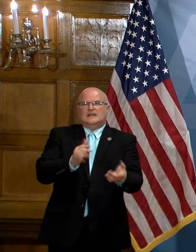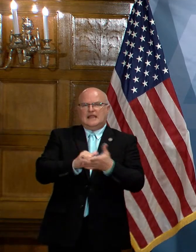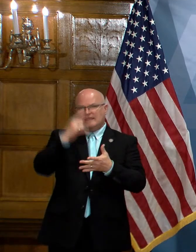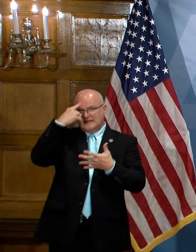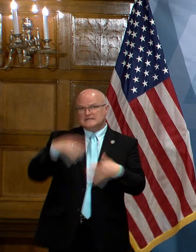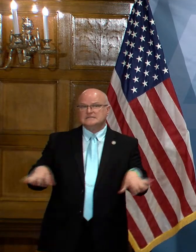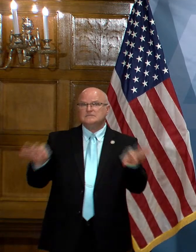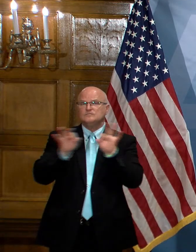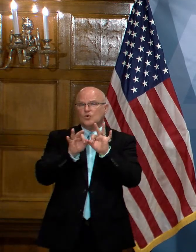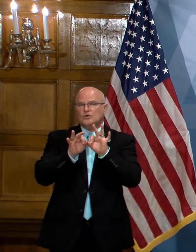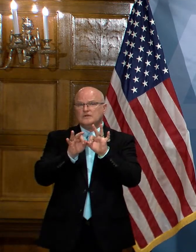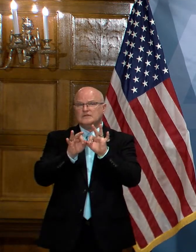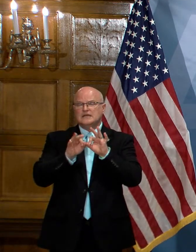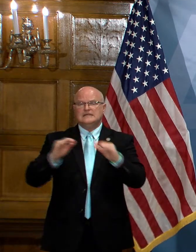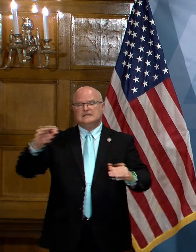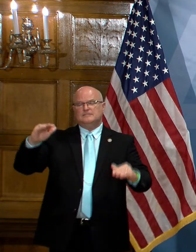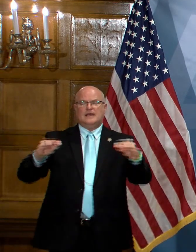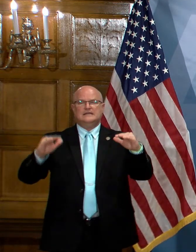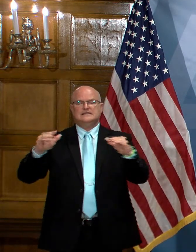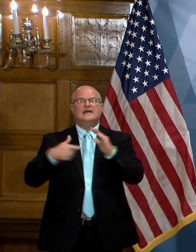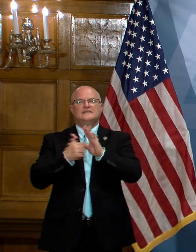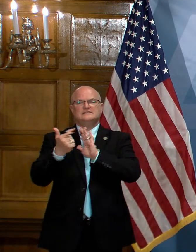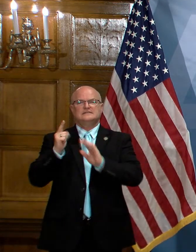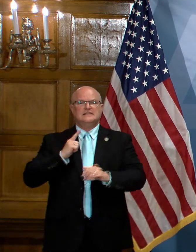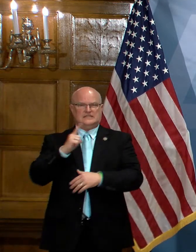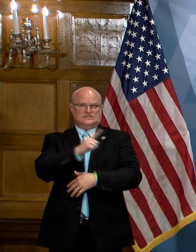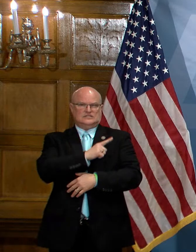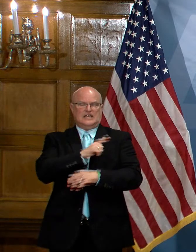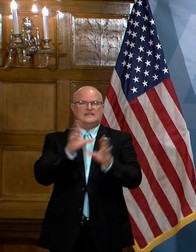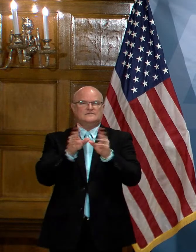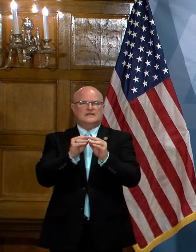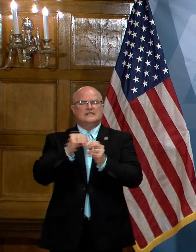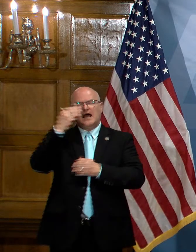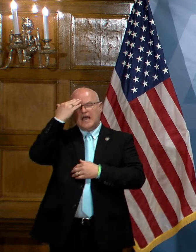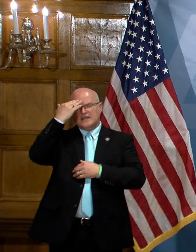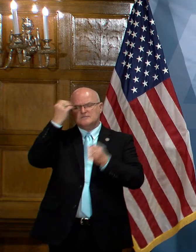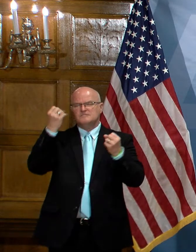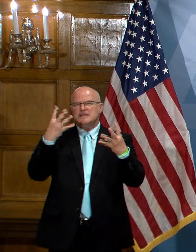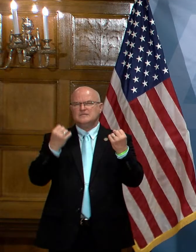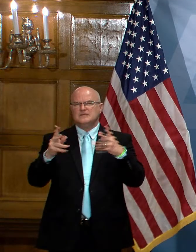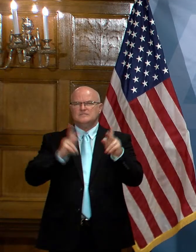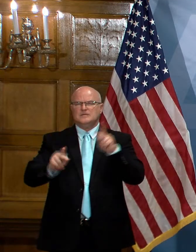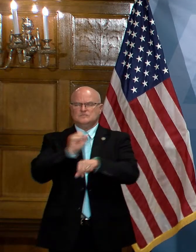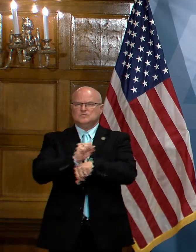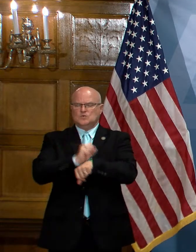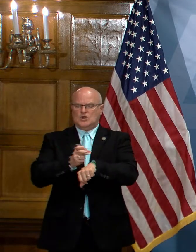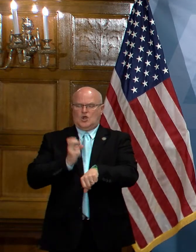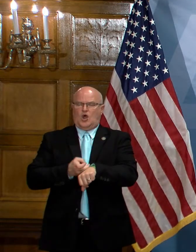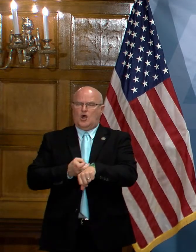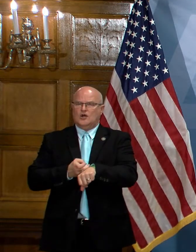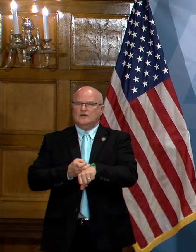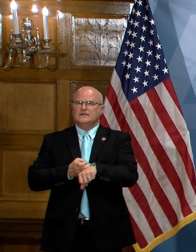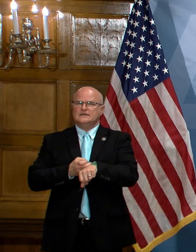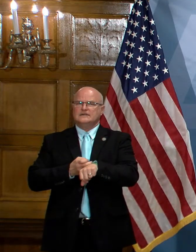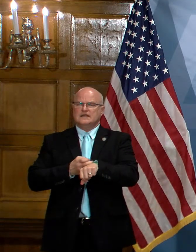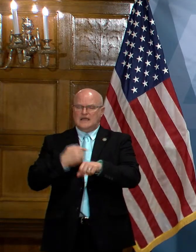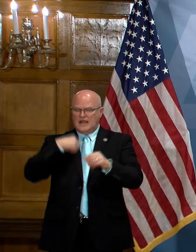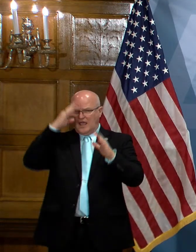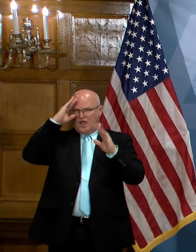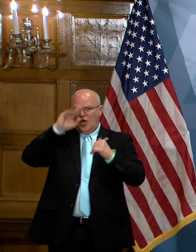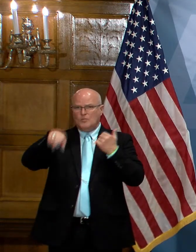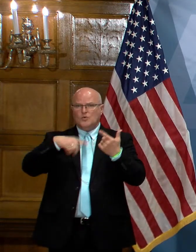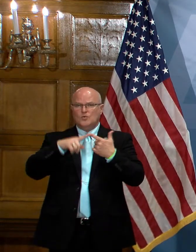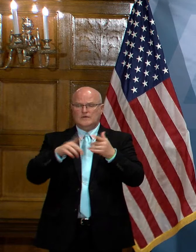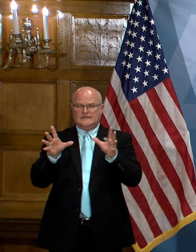that's important to balance out this legislative session. I know there's many that are working hard on that, but that's, I hope whenever